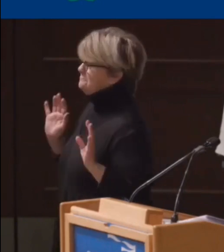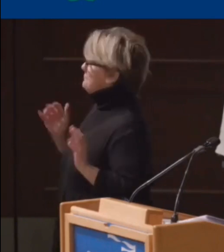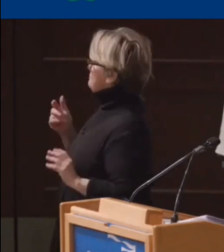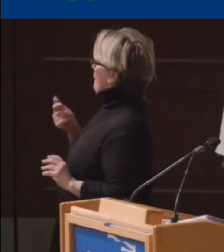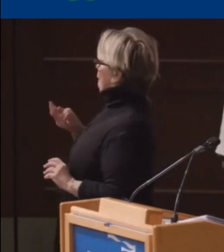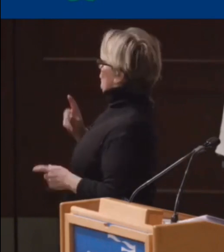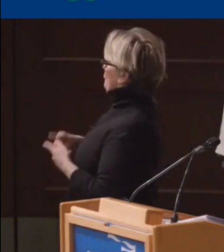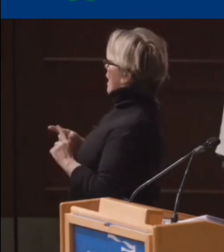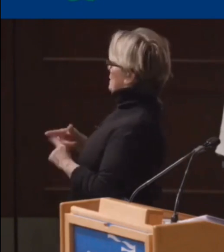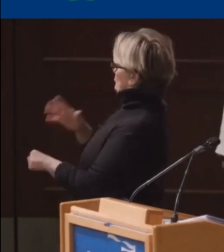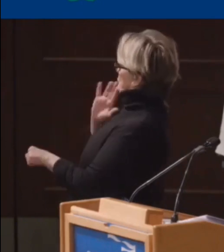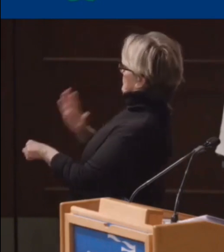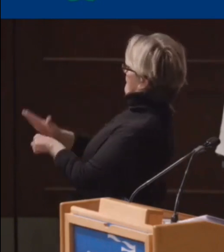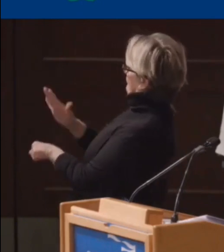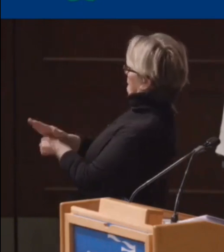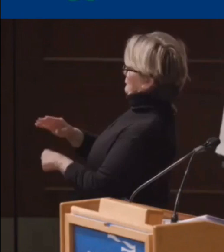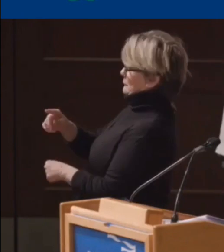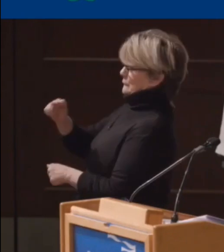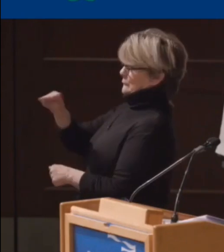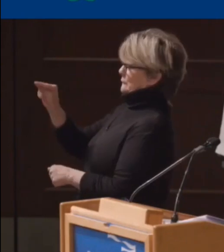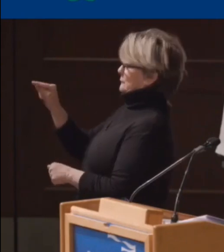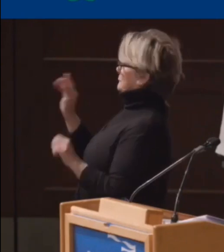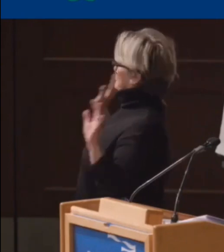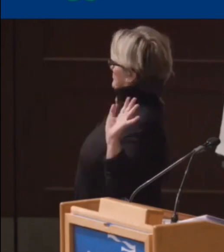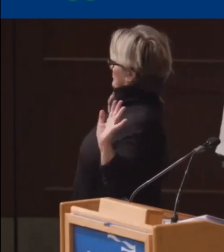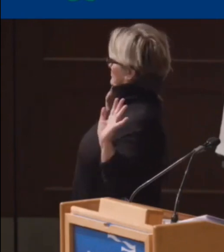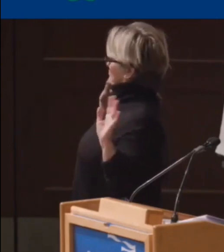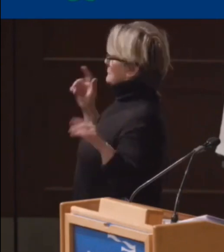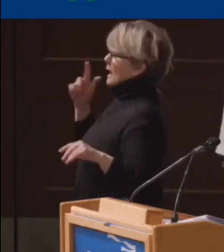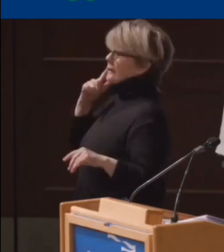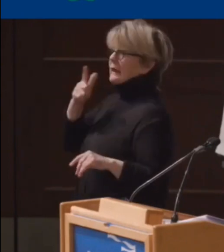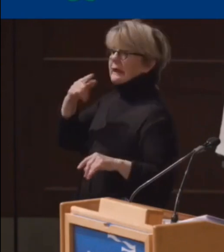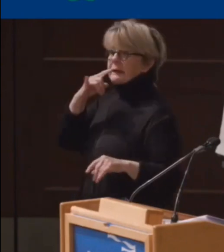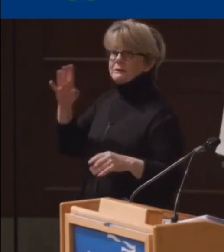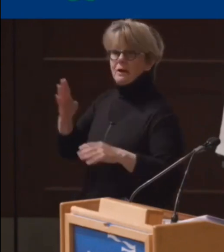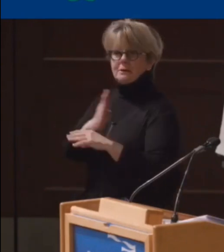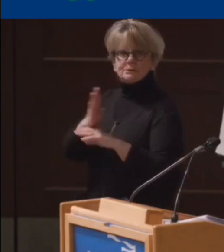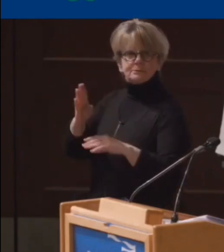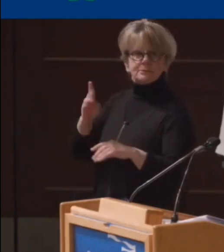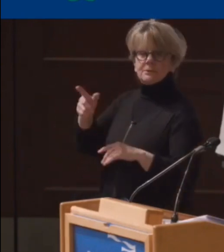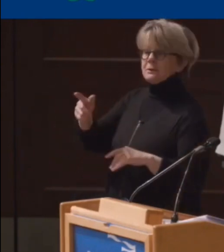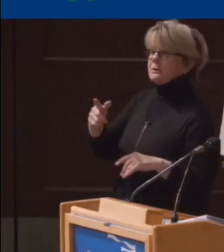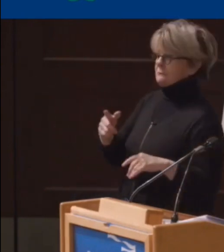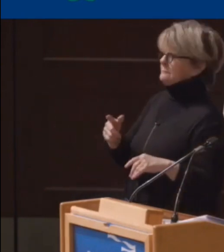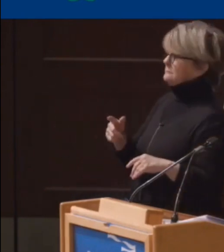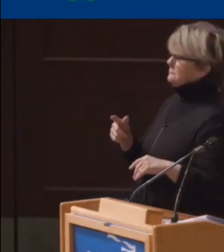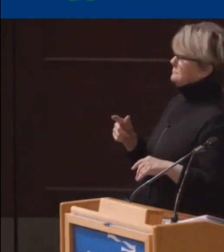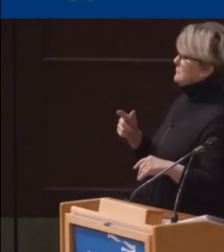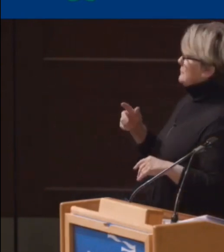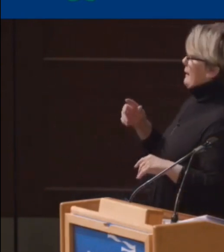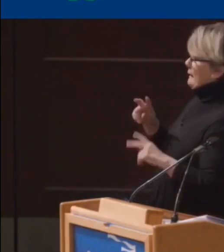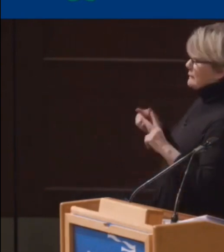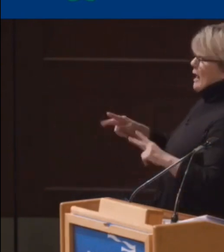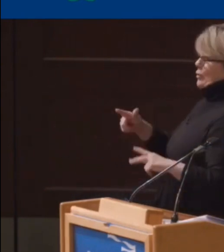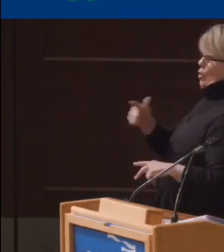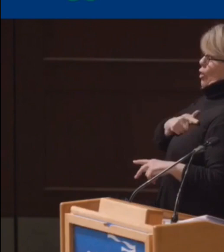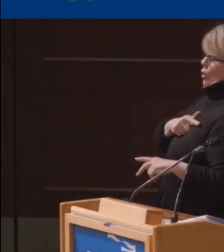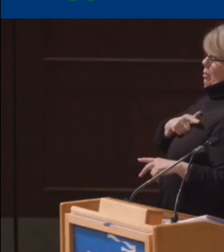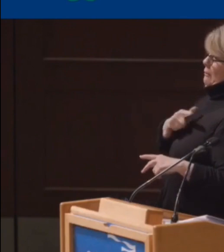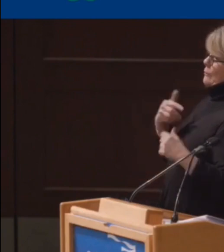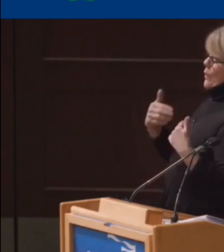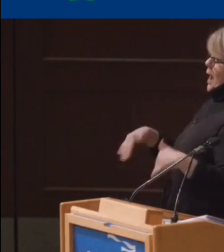friends was all I needed. I think kids on the autism spectrum like me can be very loyal once they warm up to